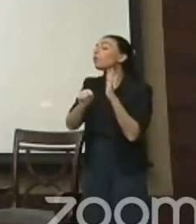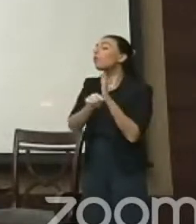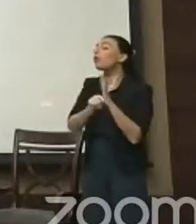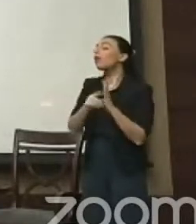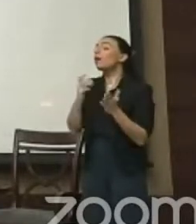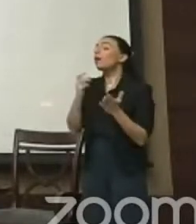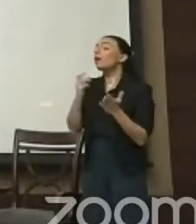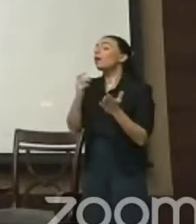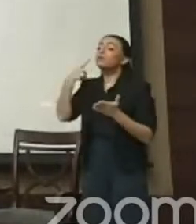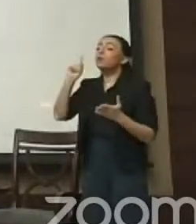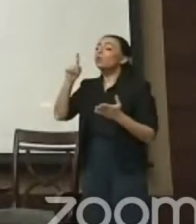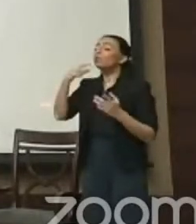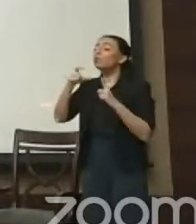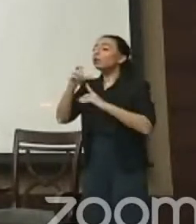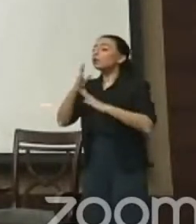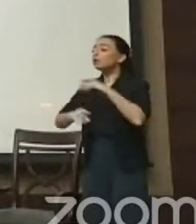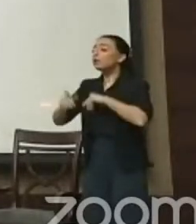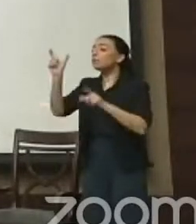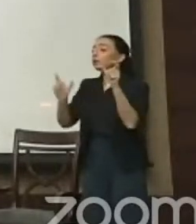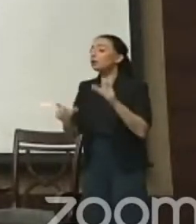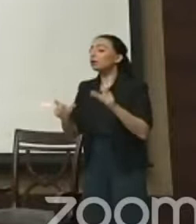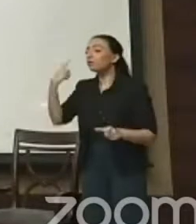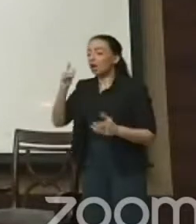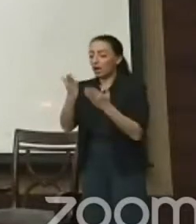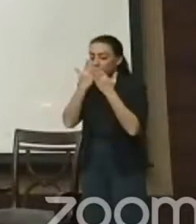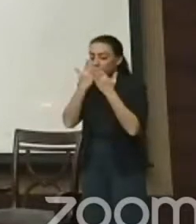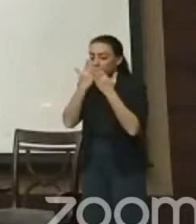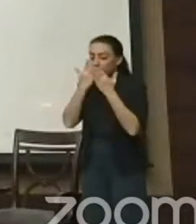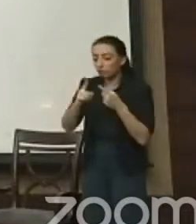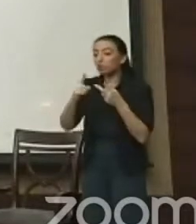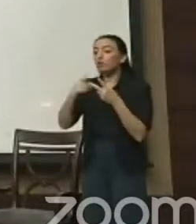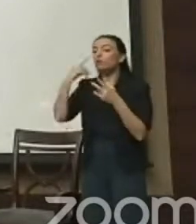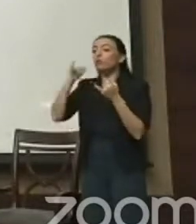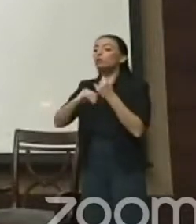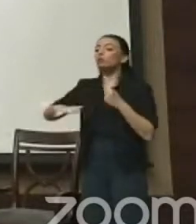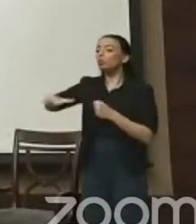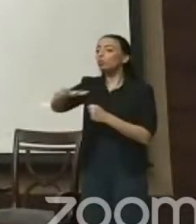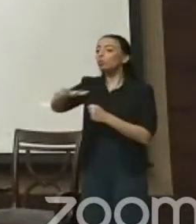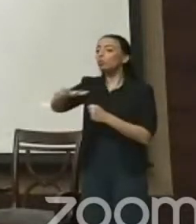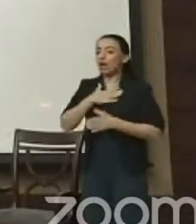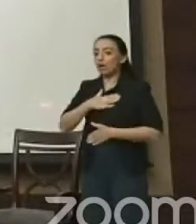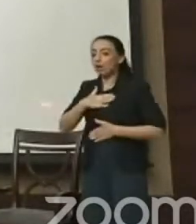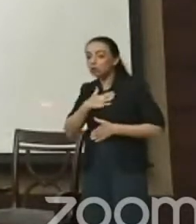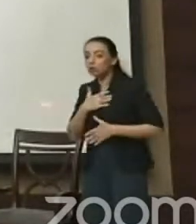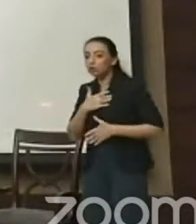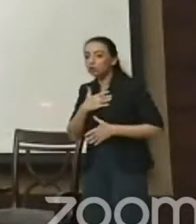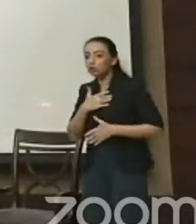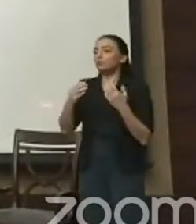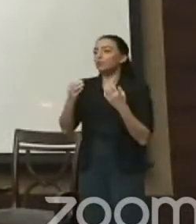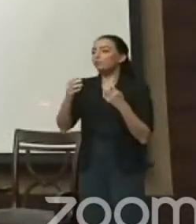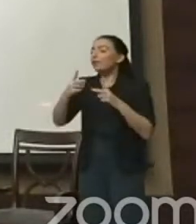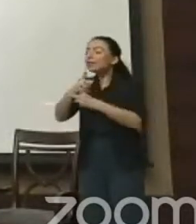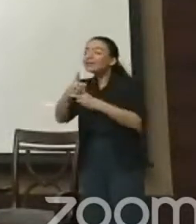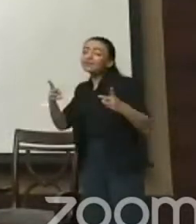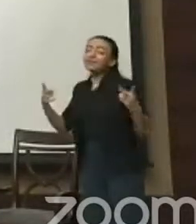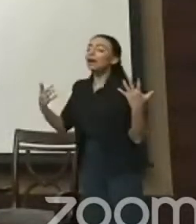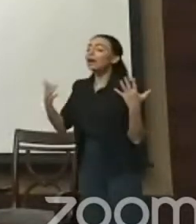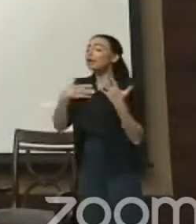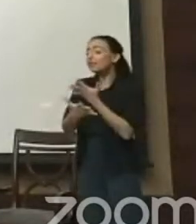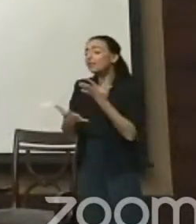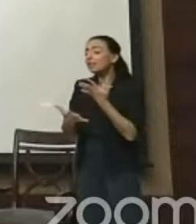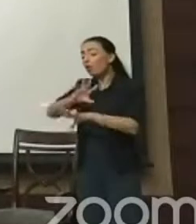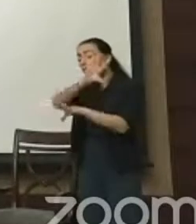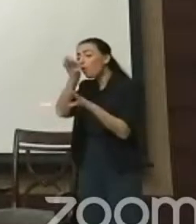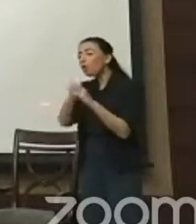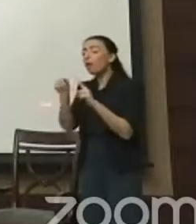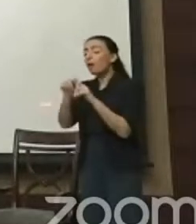person with disabilities. It should be for the education, even for the social setup, recreation, for all the things. There